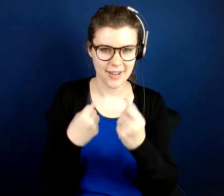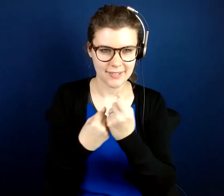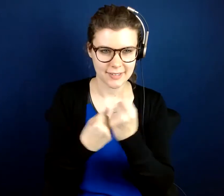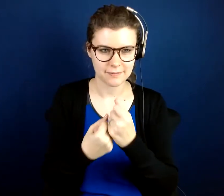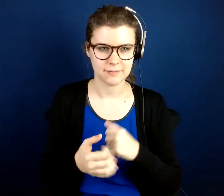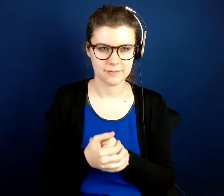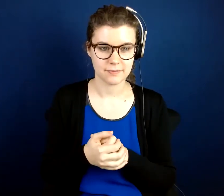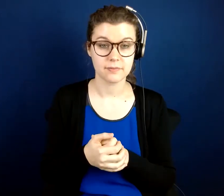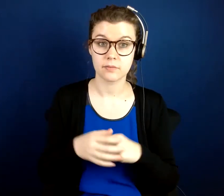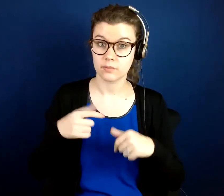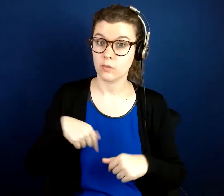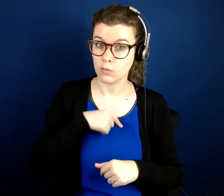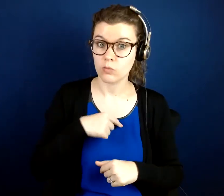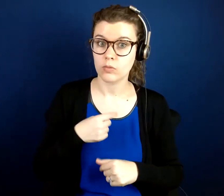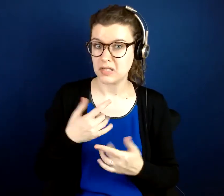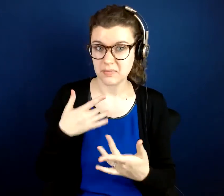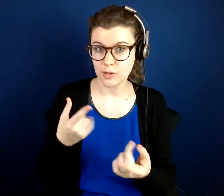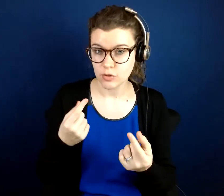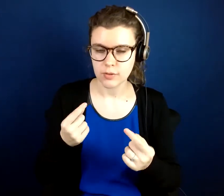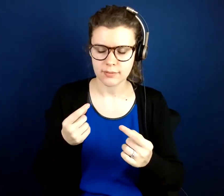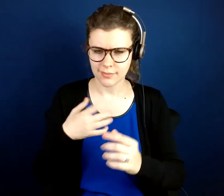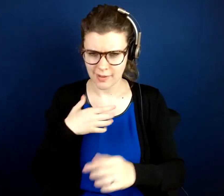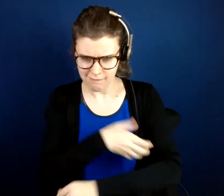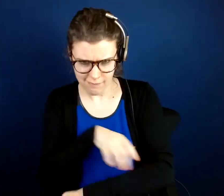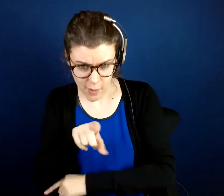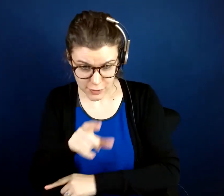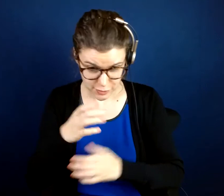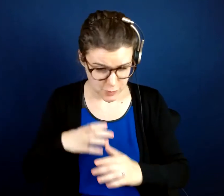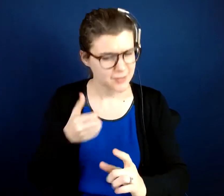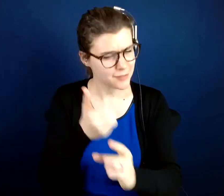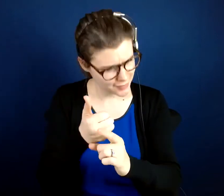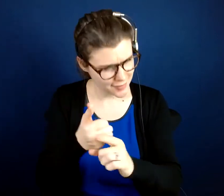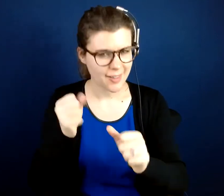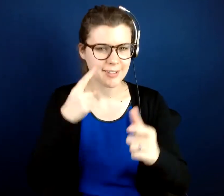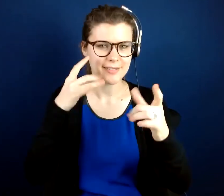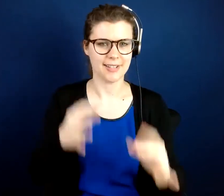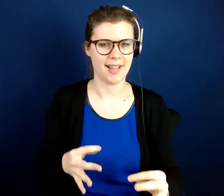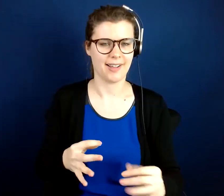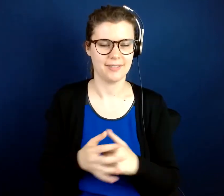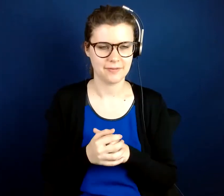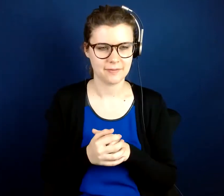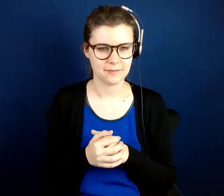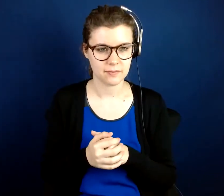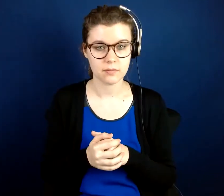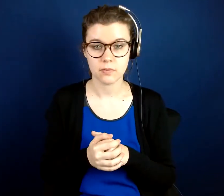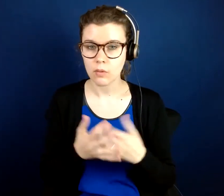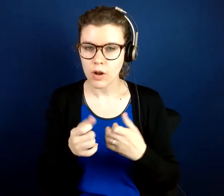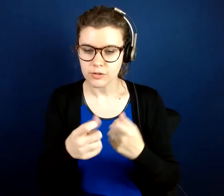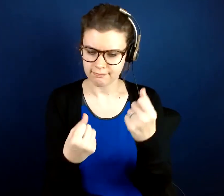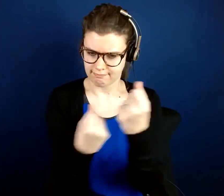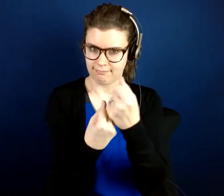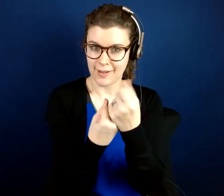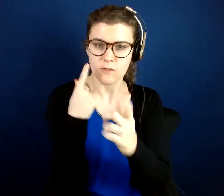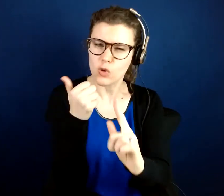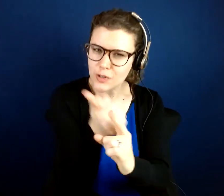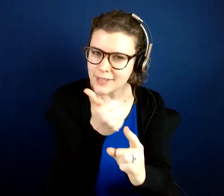to empower the consumer to have a voice in their own decision-making. We like to enable them to self-advocate for what they